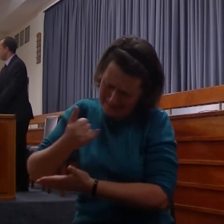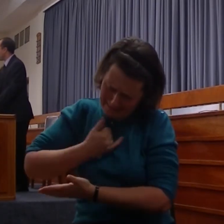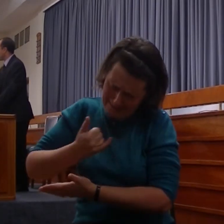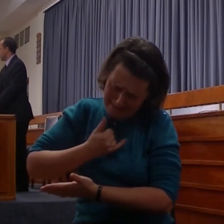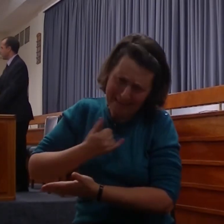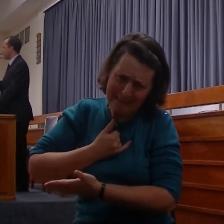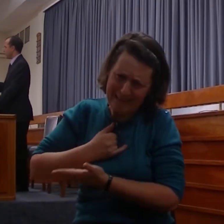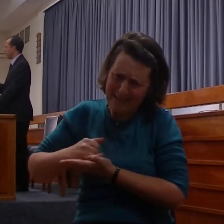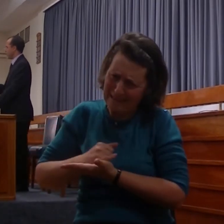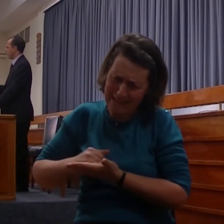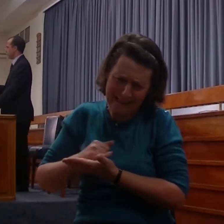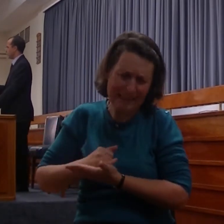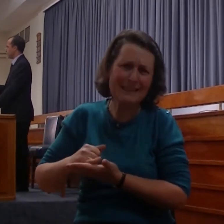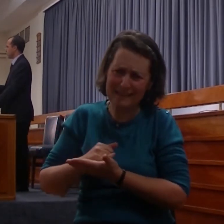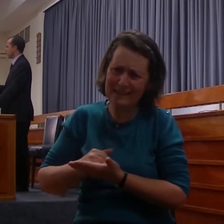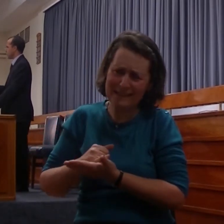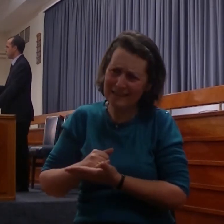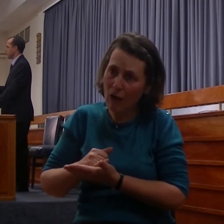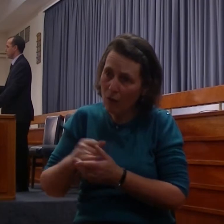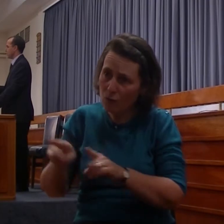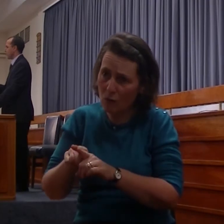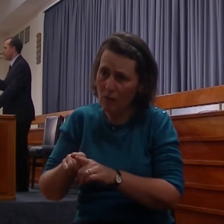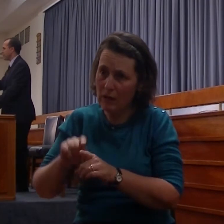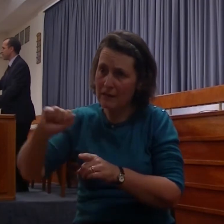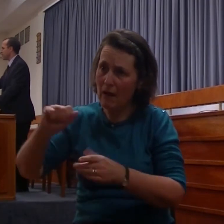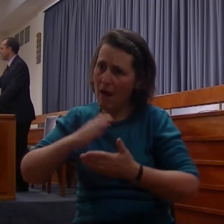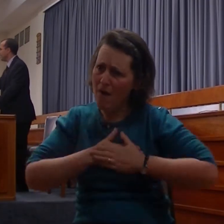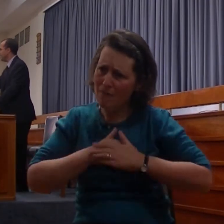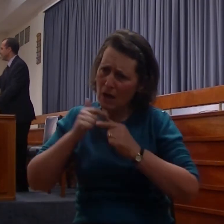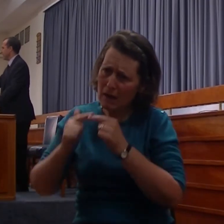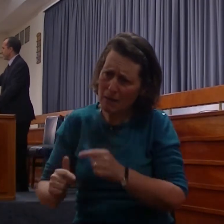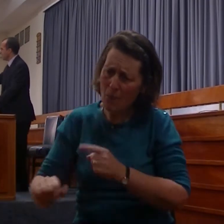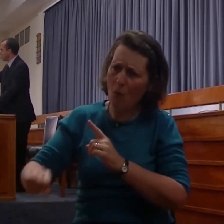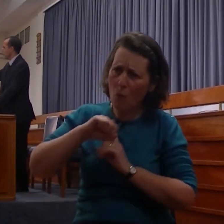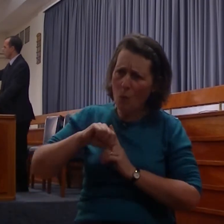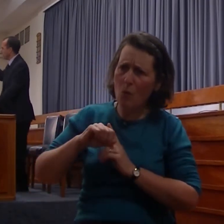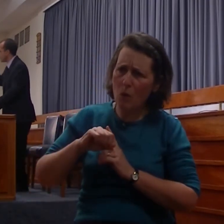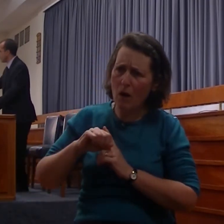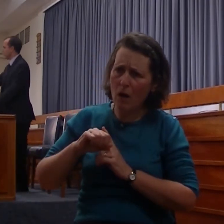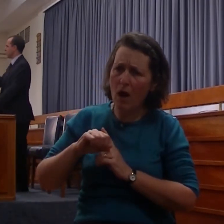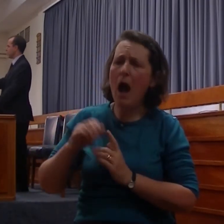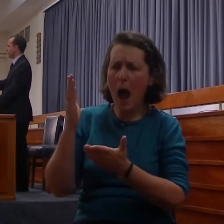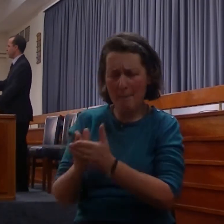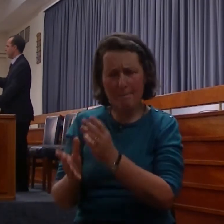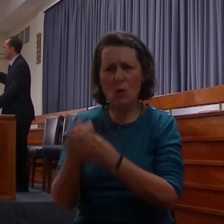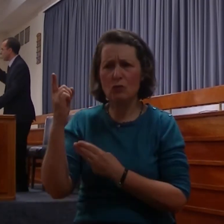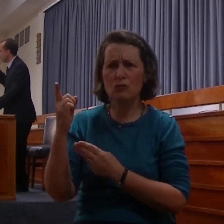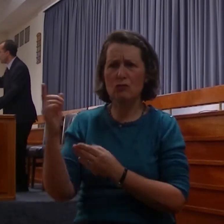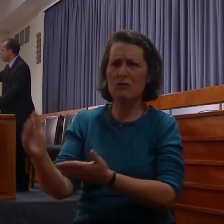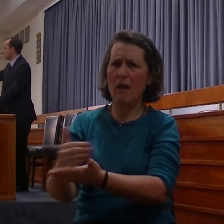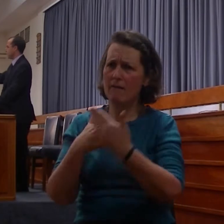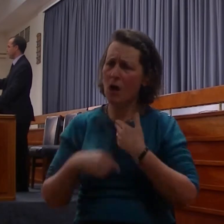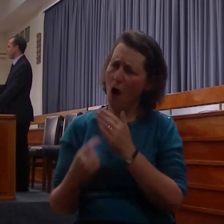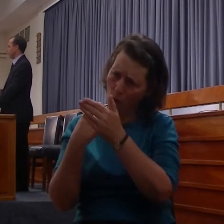day when you knee down before the Lord Jesus Christ, convicted by your own sins, convicted by the love of the Lord Jesus